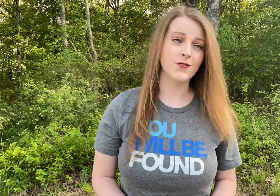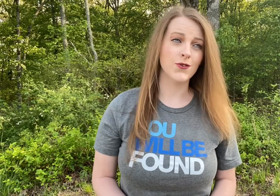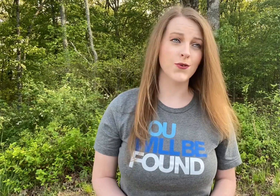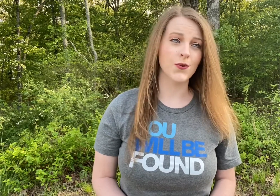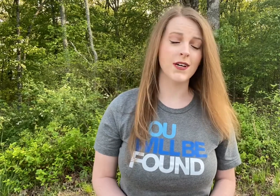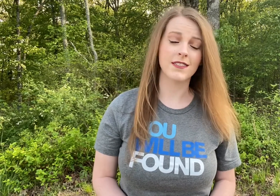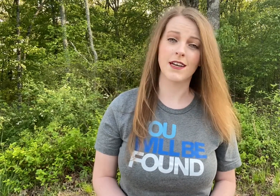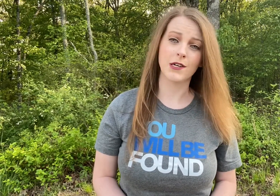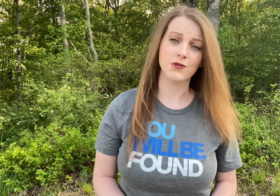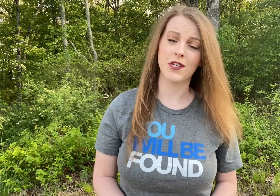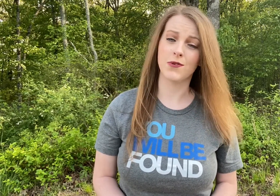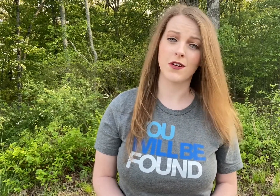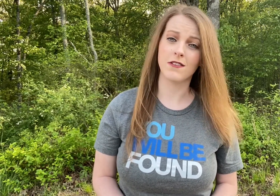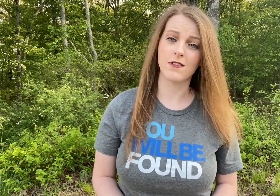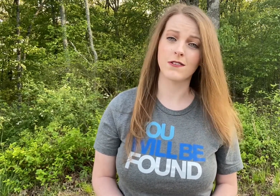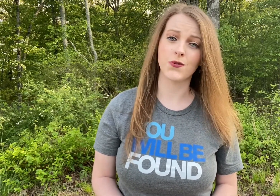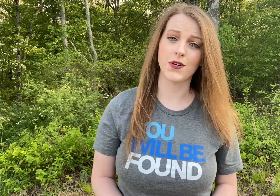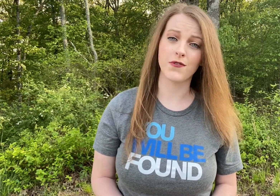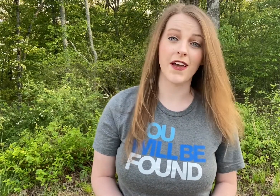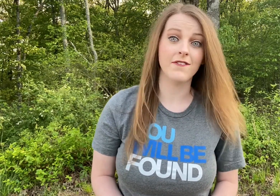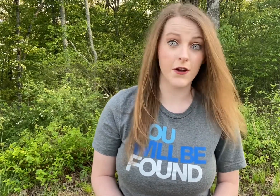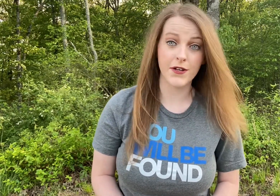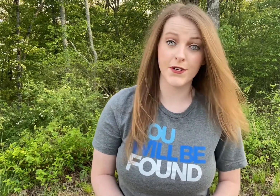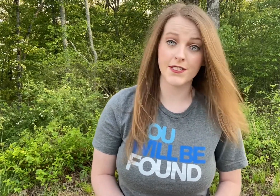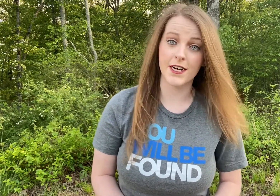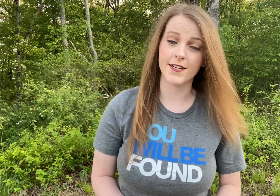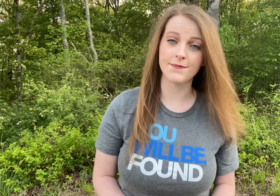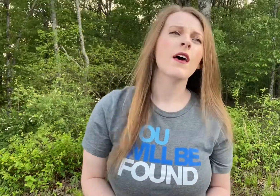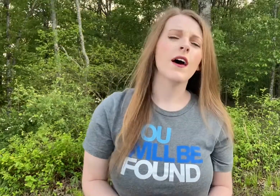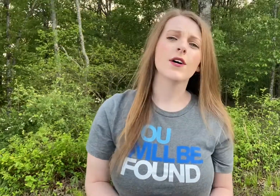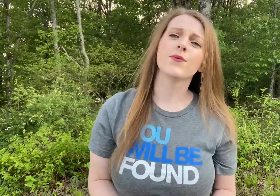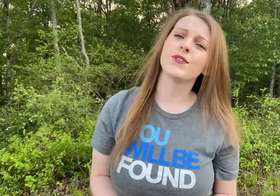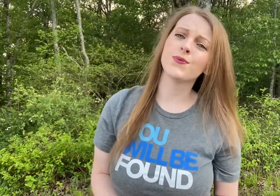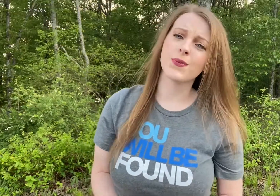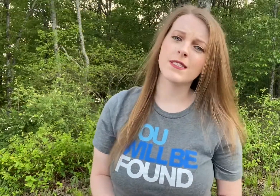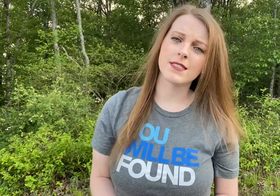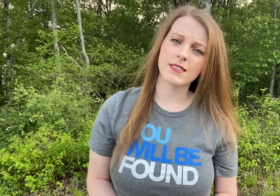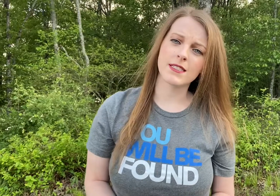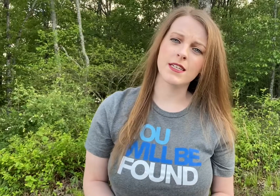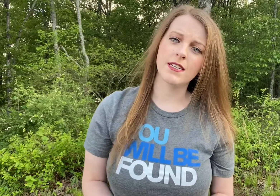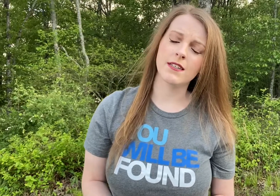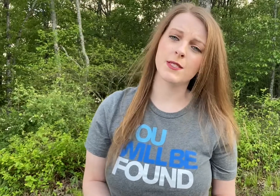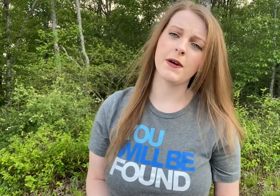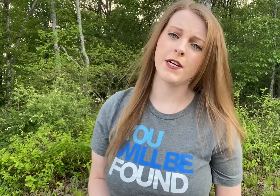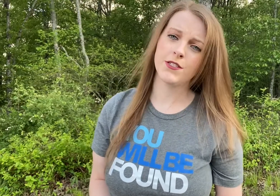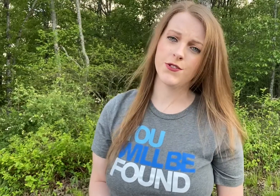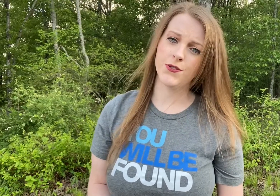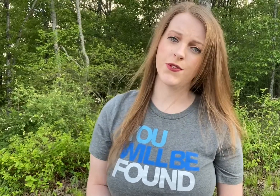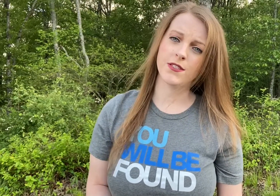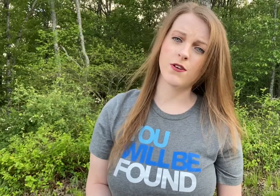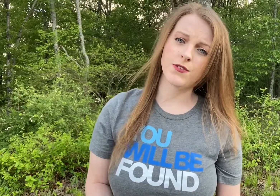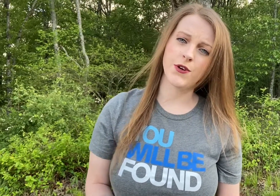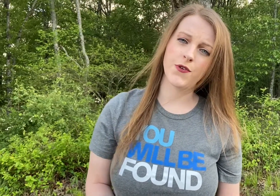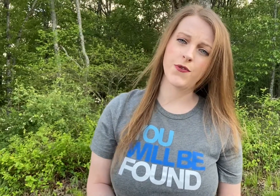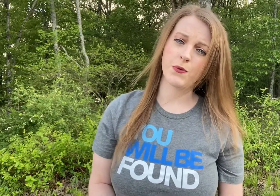do a sign language routine to one of the songs for it for a very long time. I was recently inspired to do this also from a